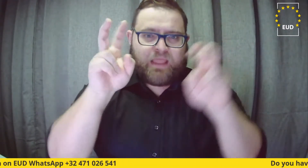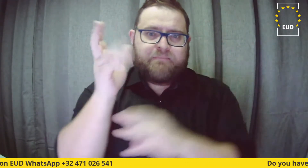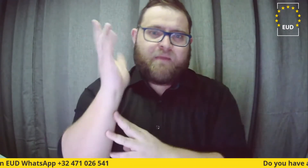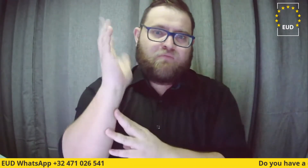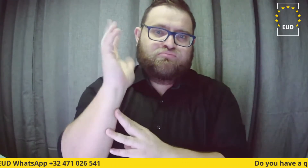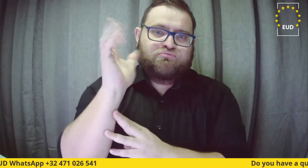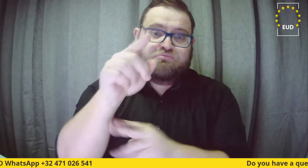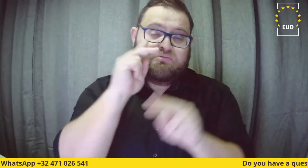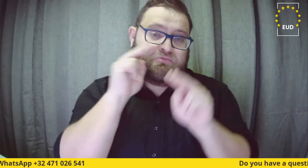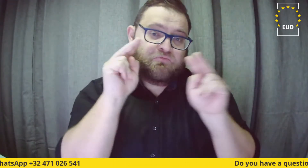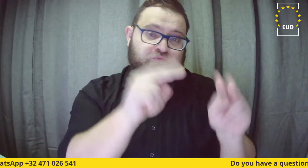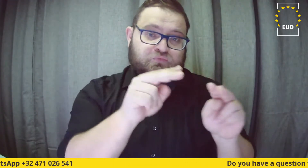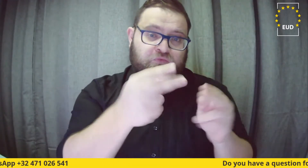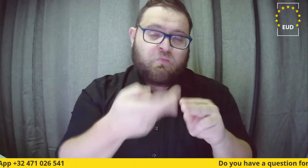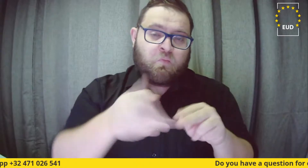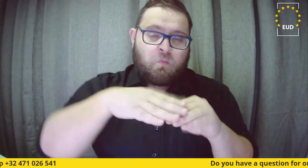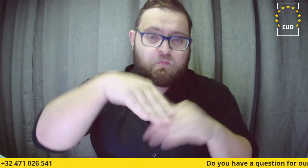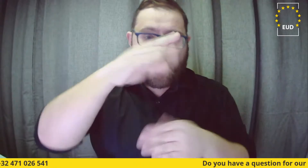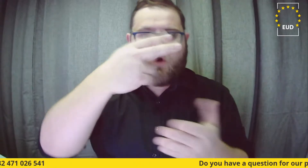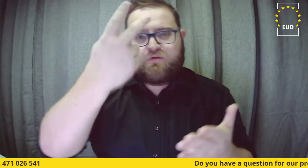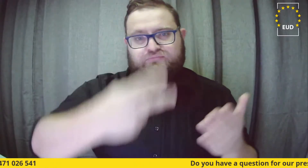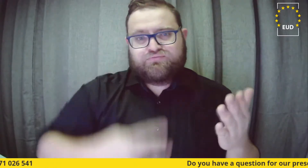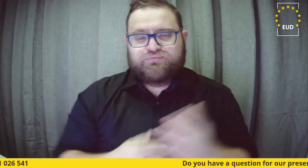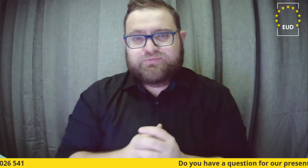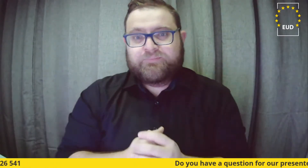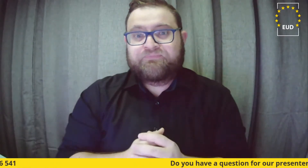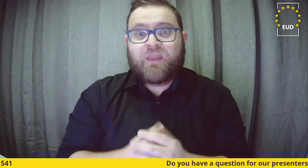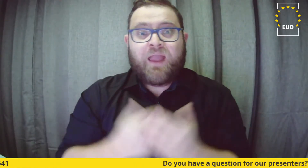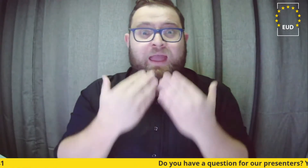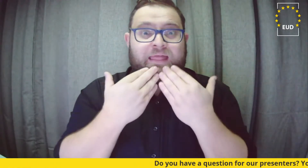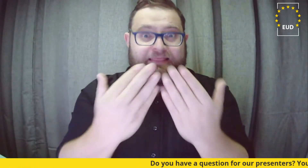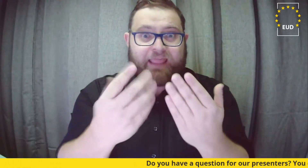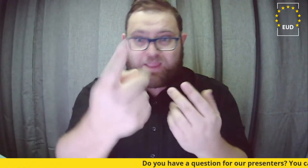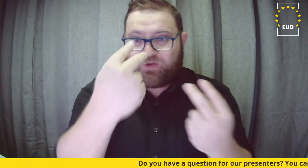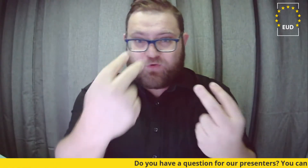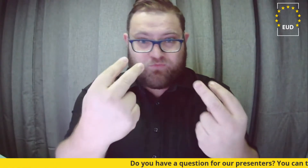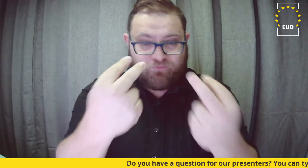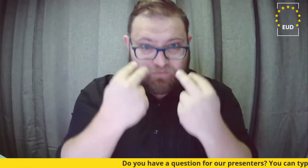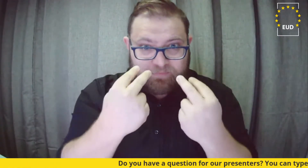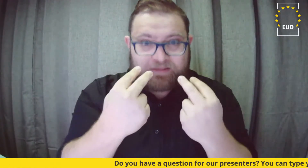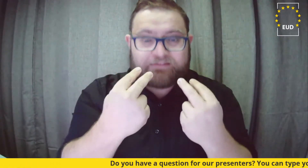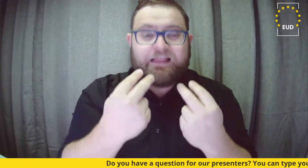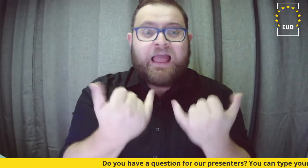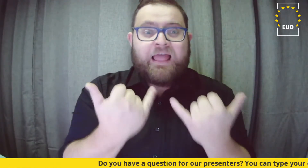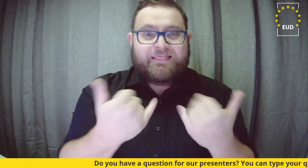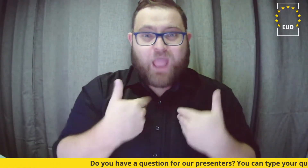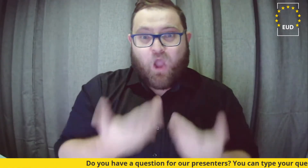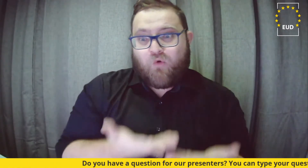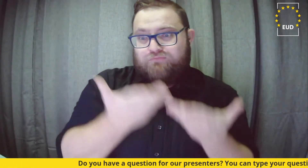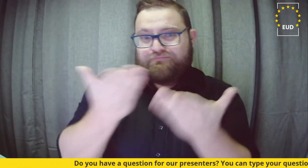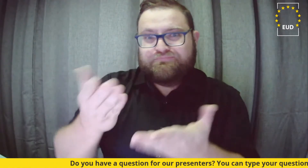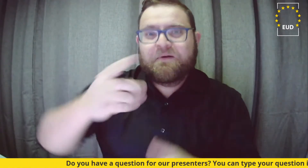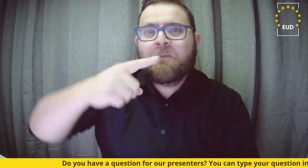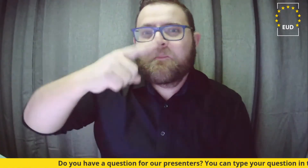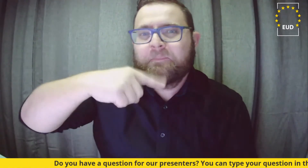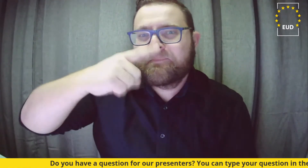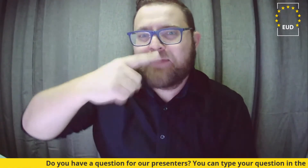organization. Also, you can have a view on the World Federation of the Deaf last Congress in Paris, where